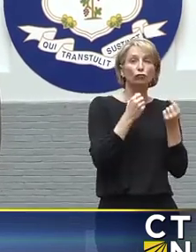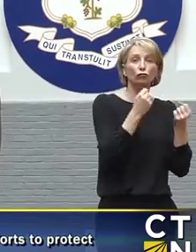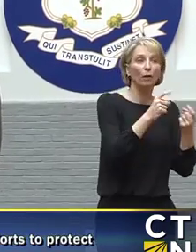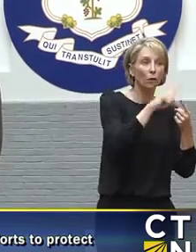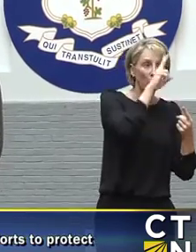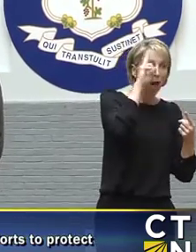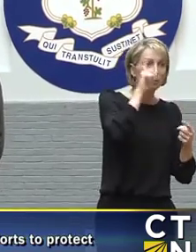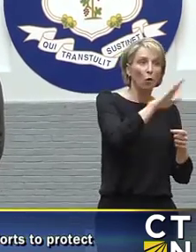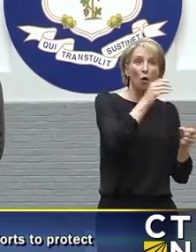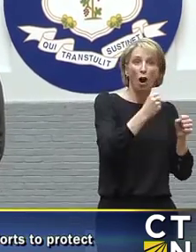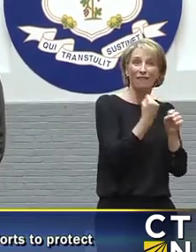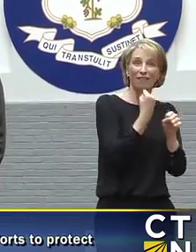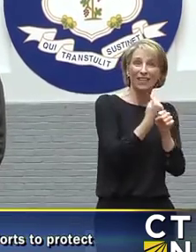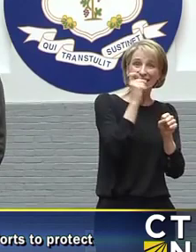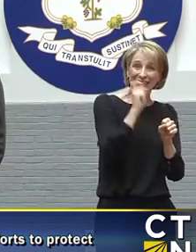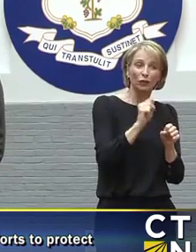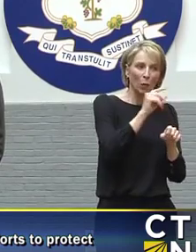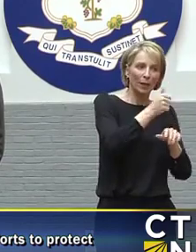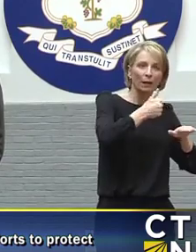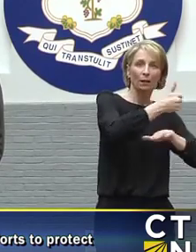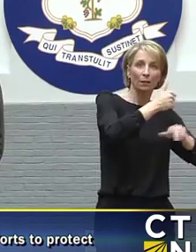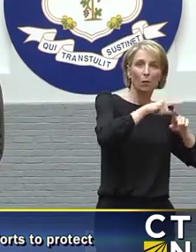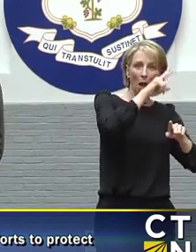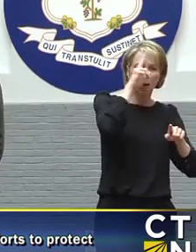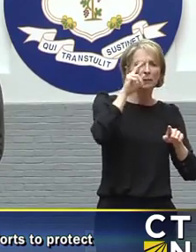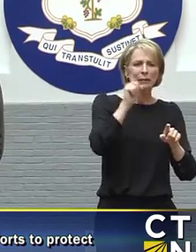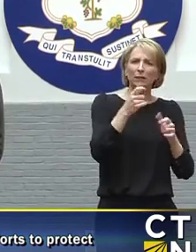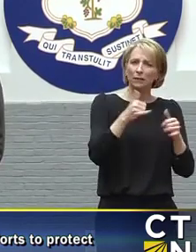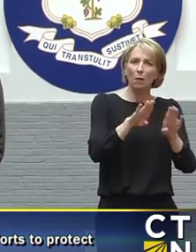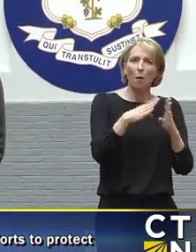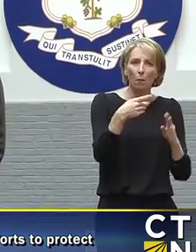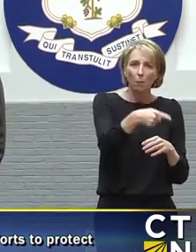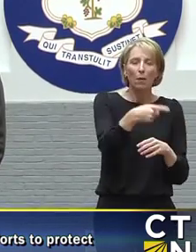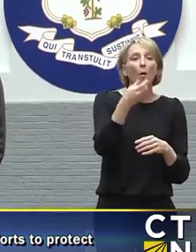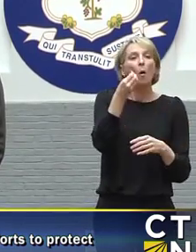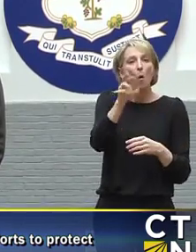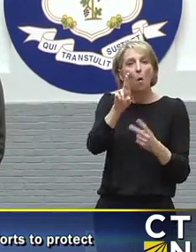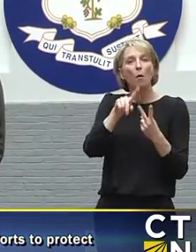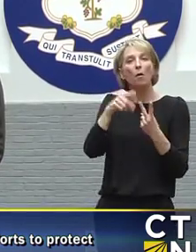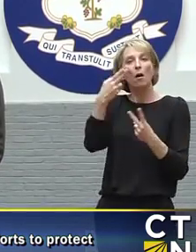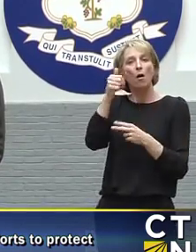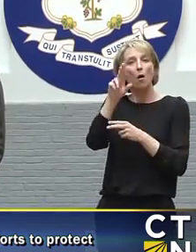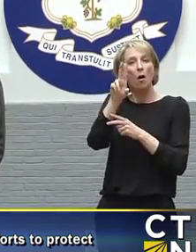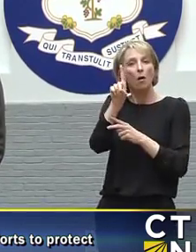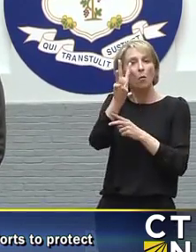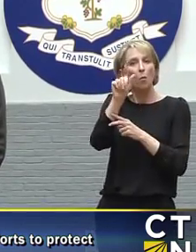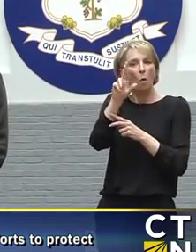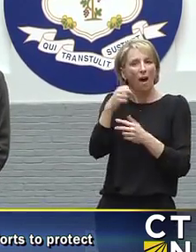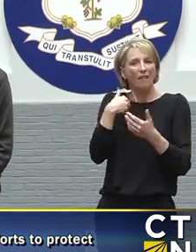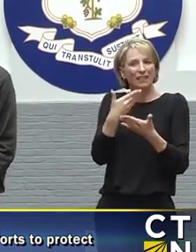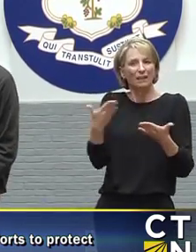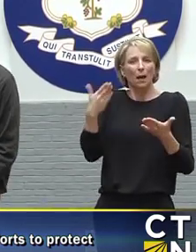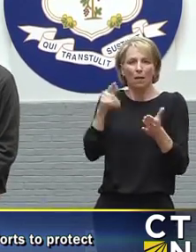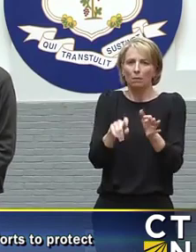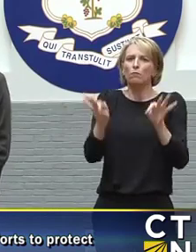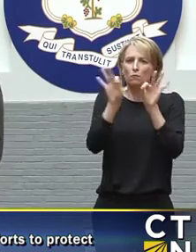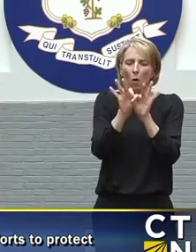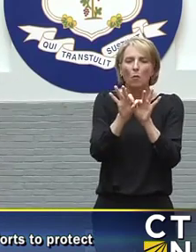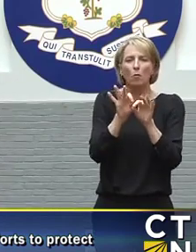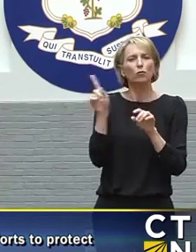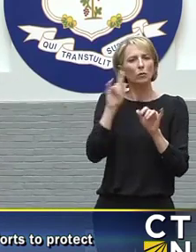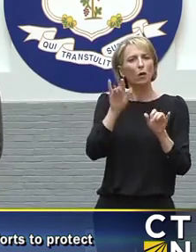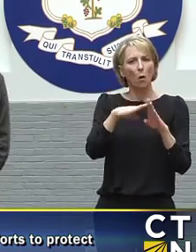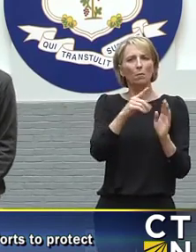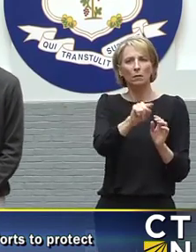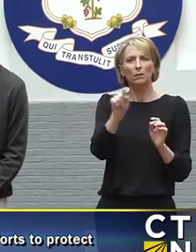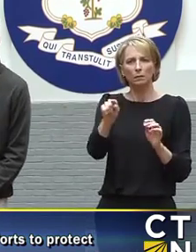to be done at a hospital and we need tradespeople or supplies for those tradespeople to perform those repairs. So those are the types of things that will stay open. What about parties?